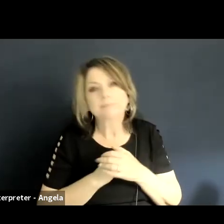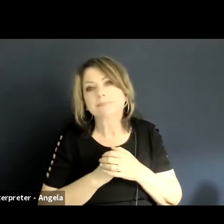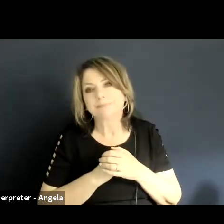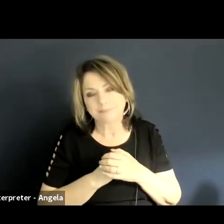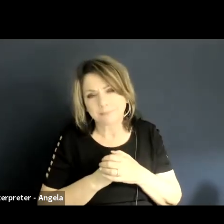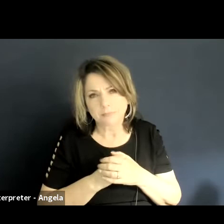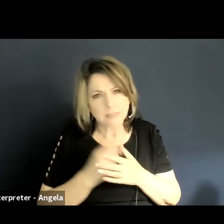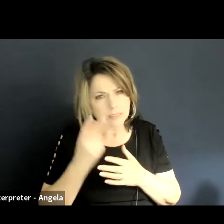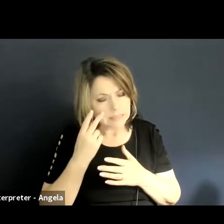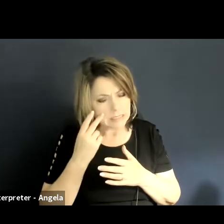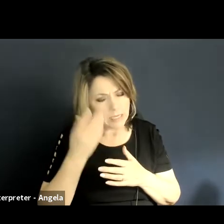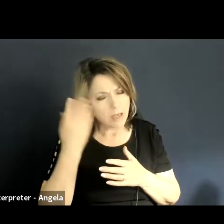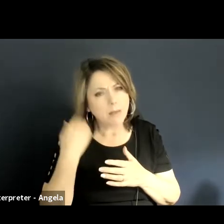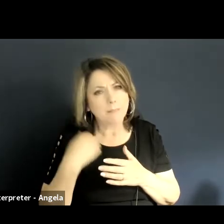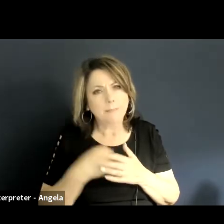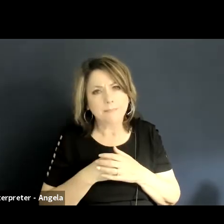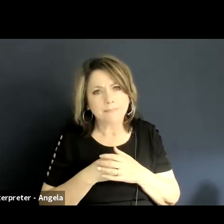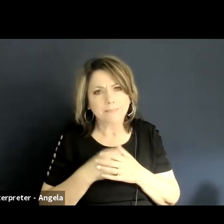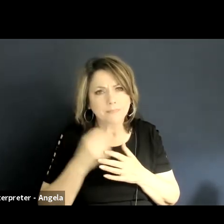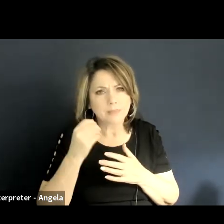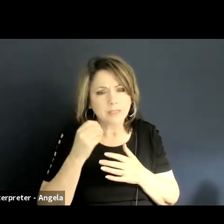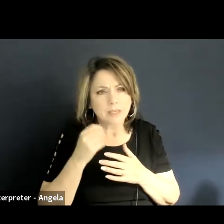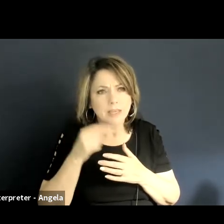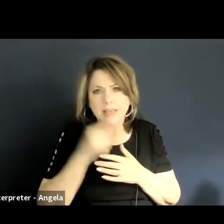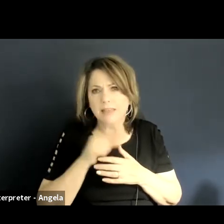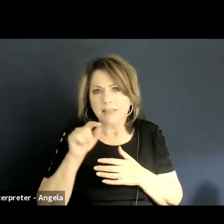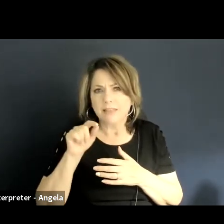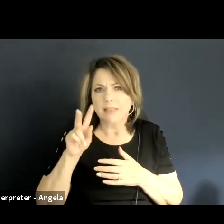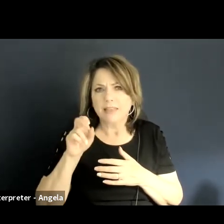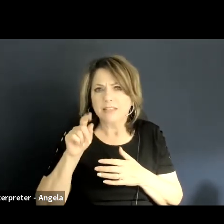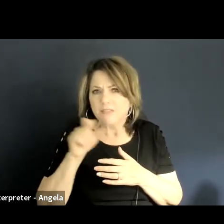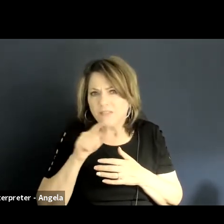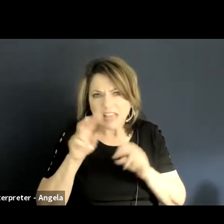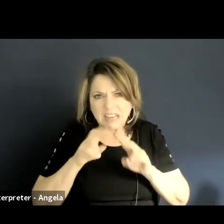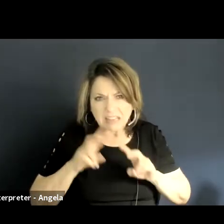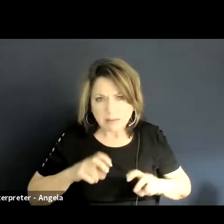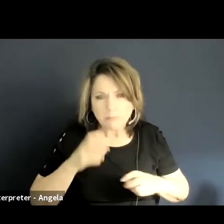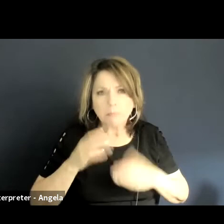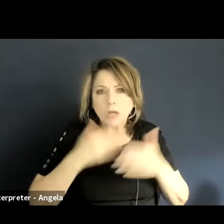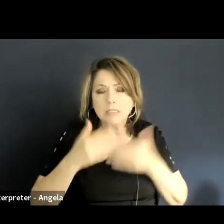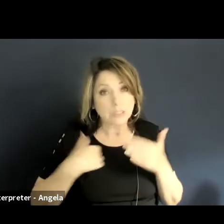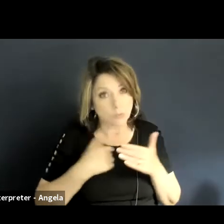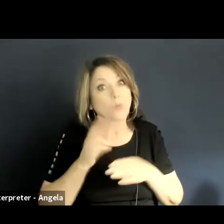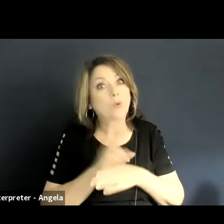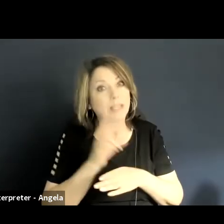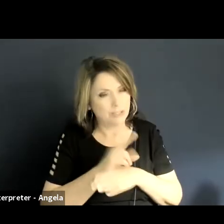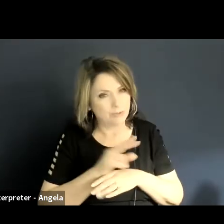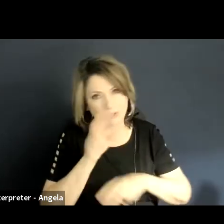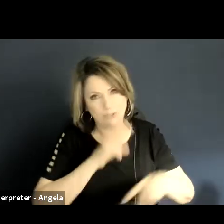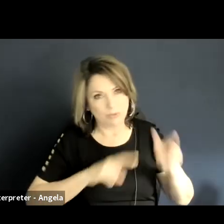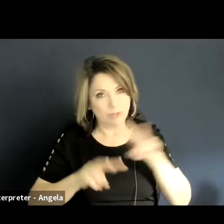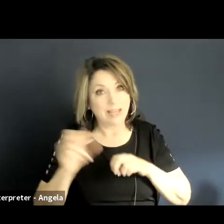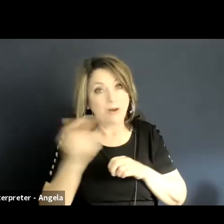Let's see if this vetting process is what we use to look at all new programs, all